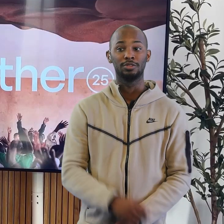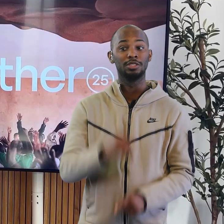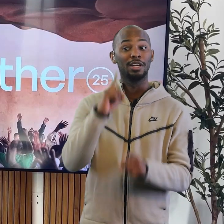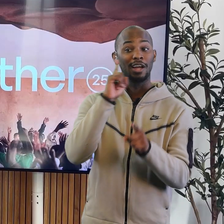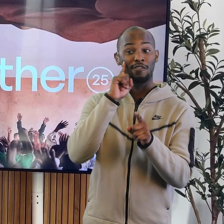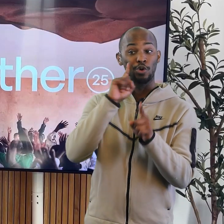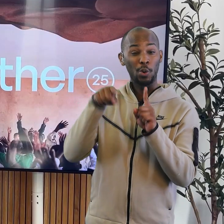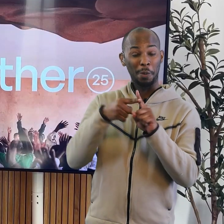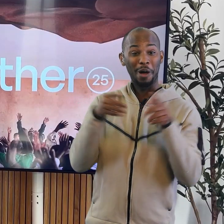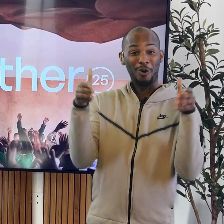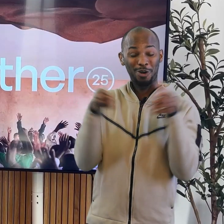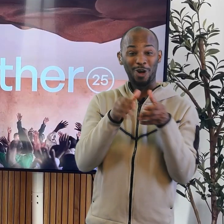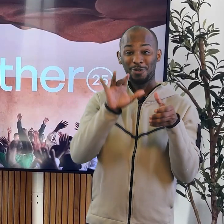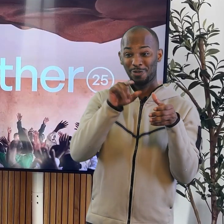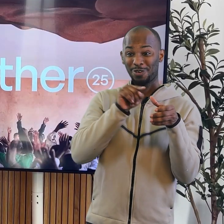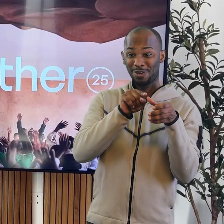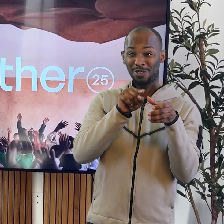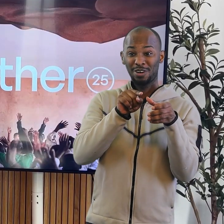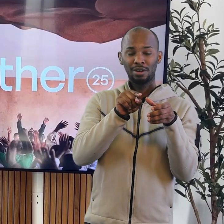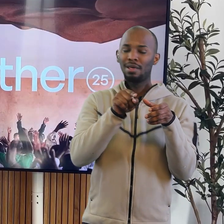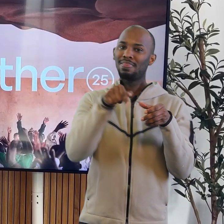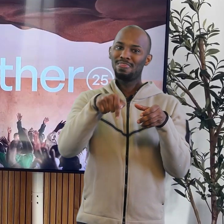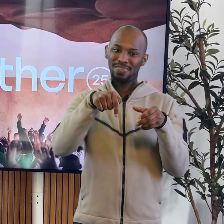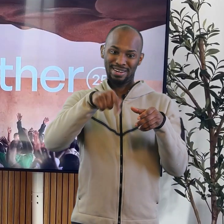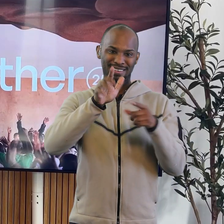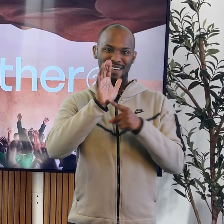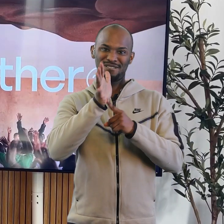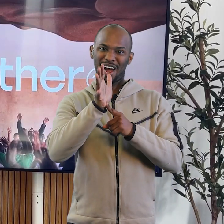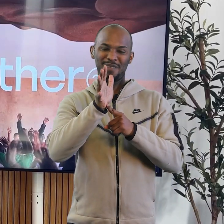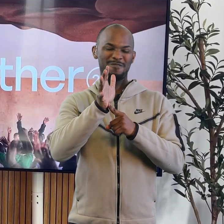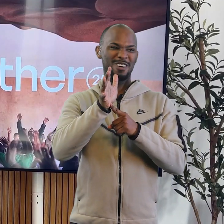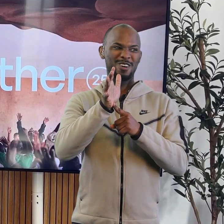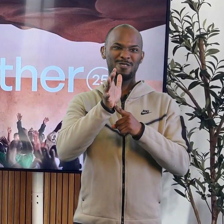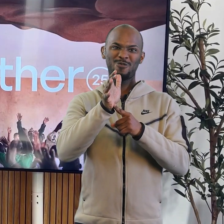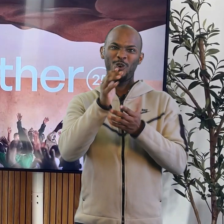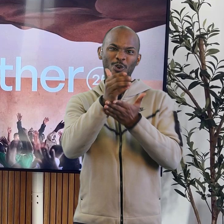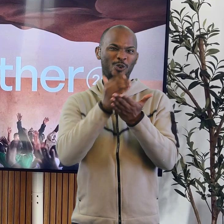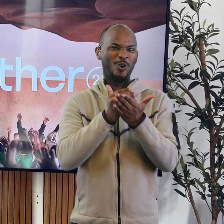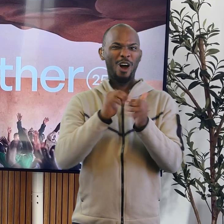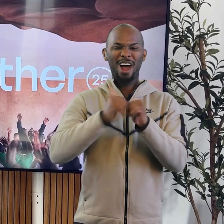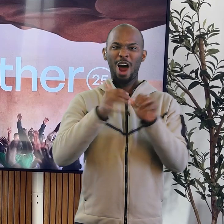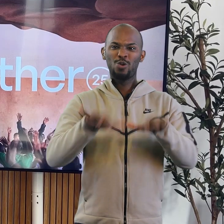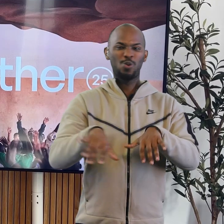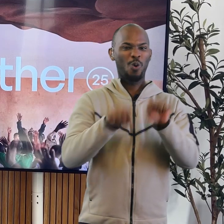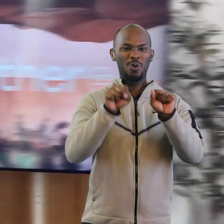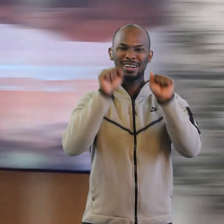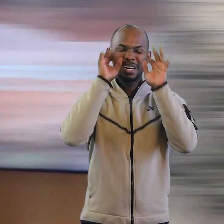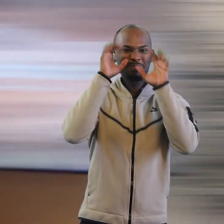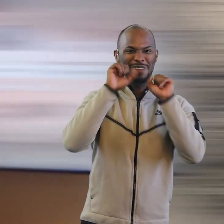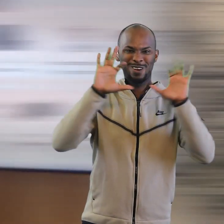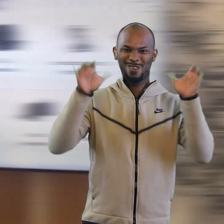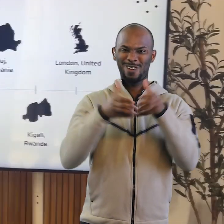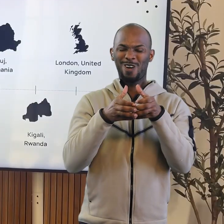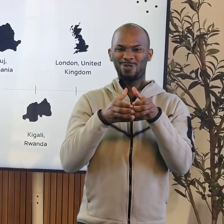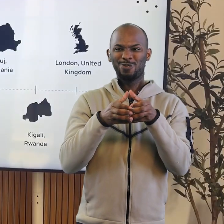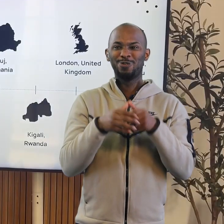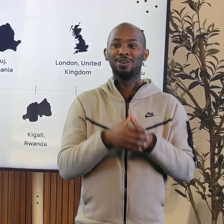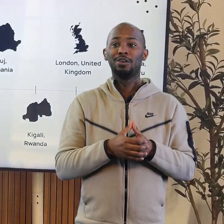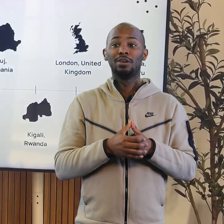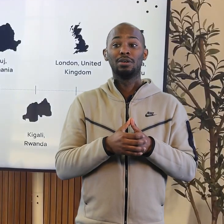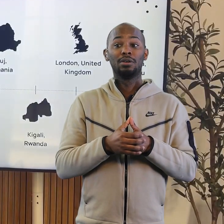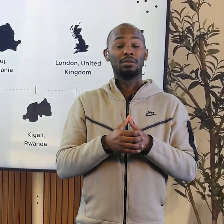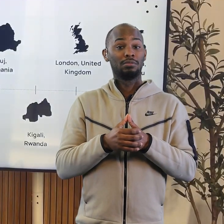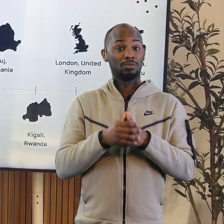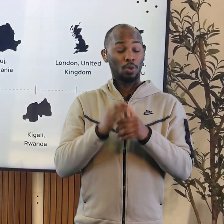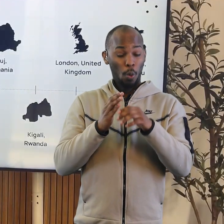If you've heard about Gather 25, this is a 5-minute crash course on how to host an amazing Gather group. Over